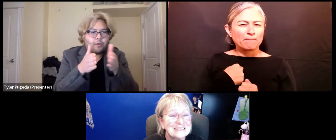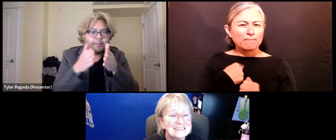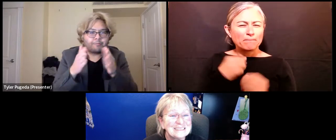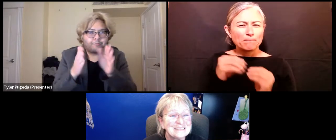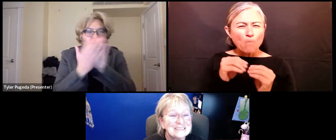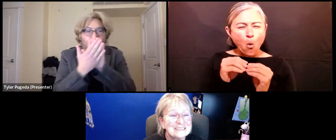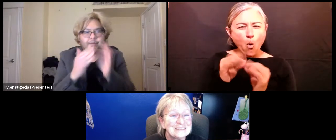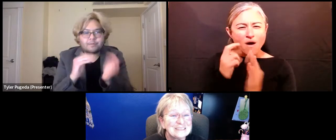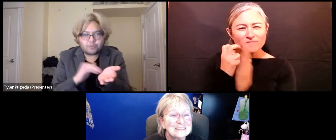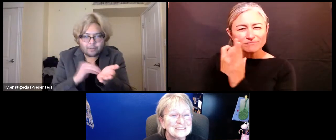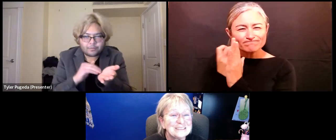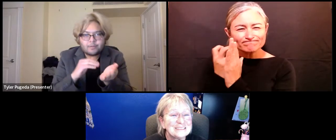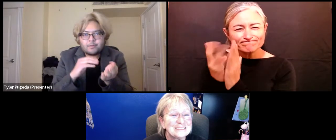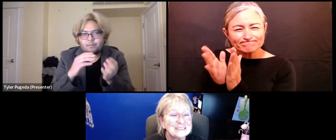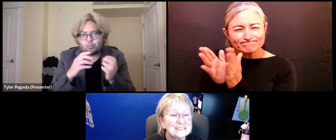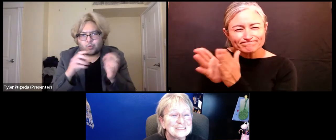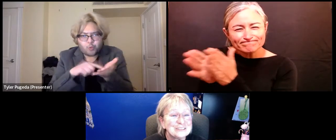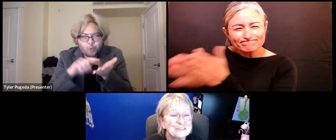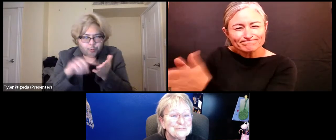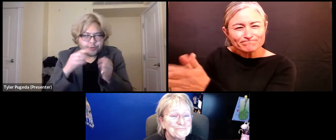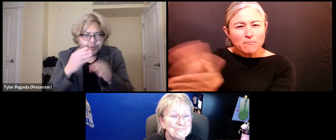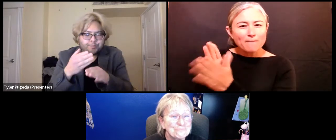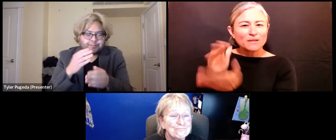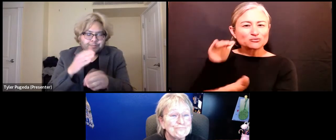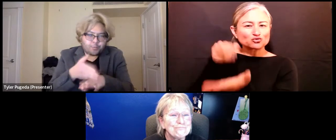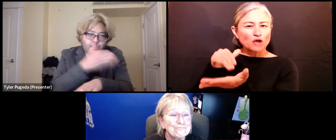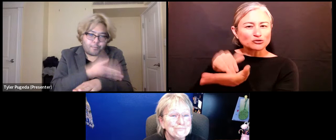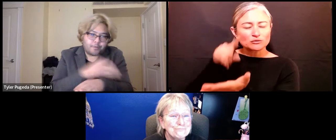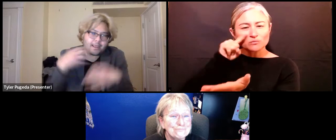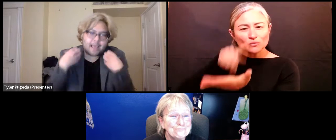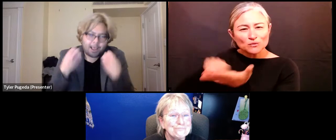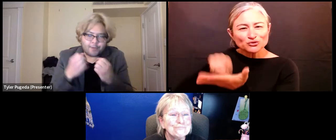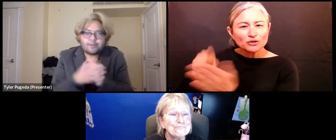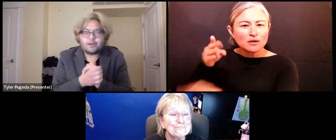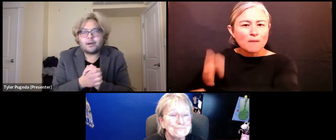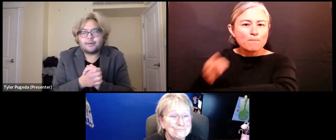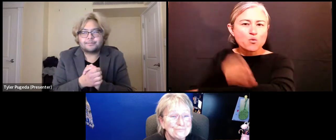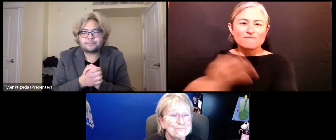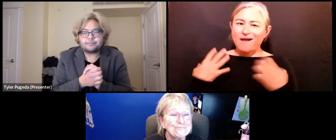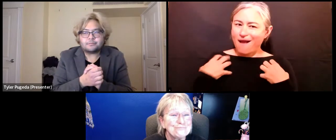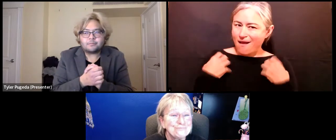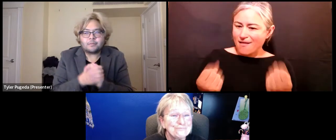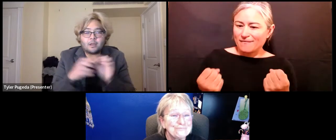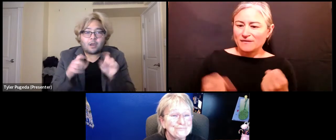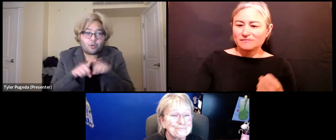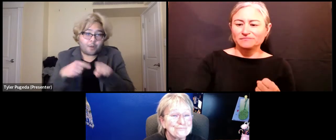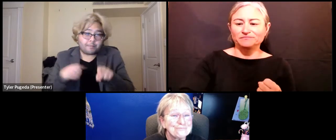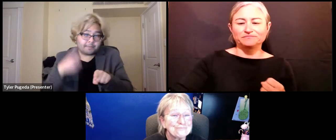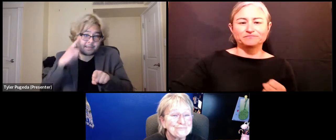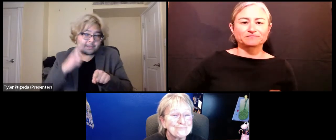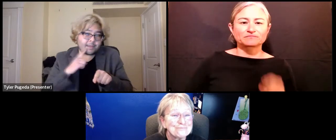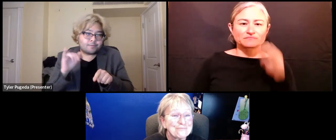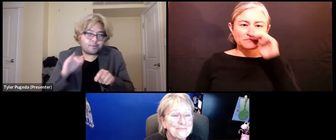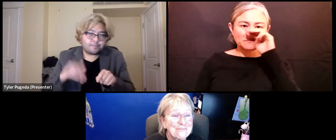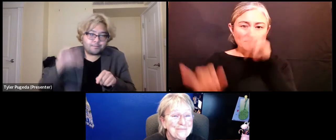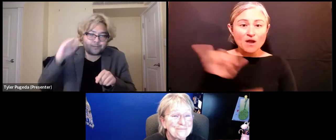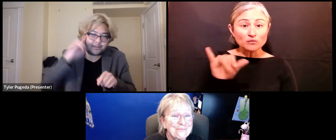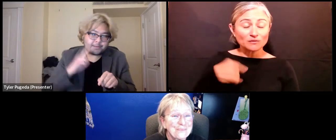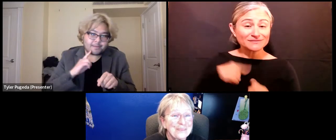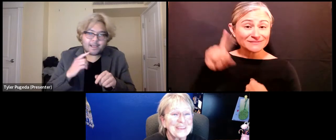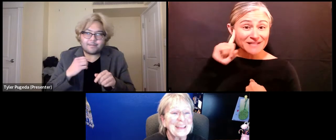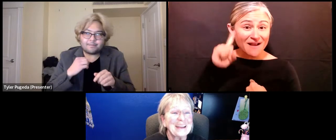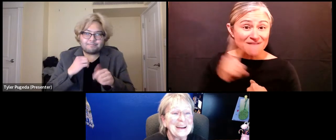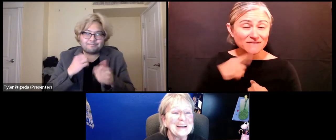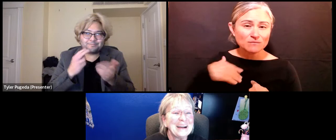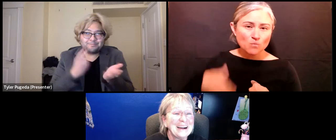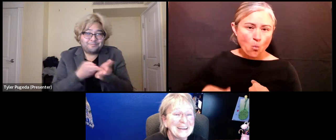care. And I want to really focus more on that kind of research and, becoming a doctor and what we can do to